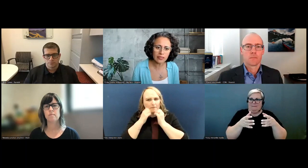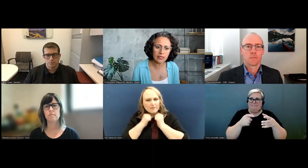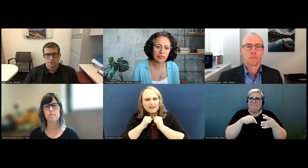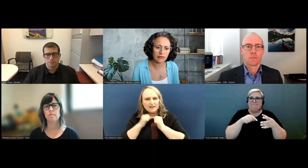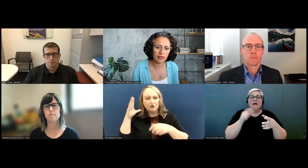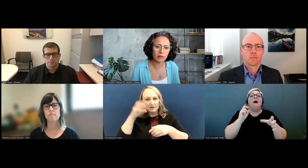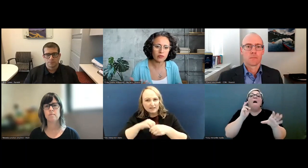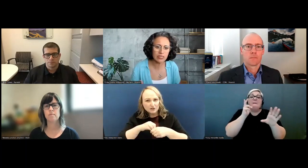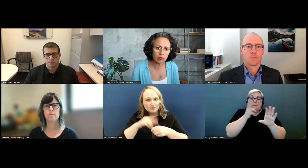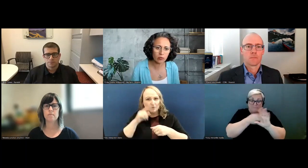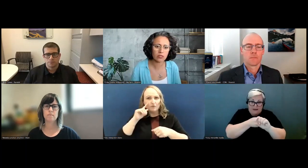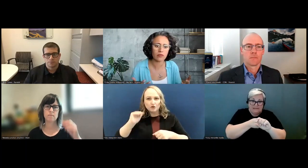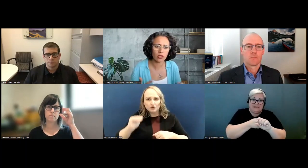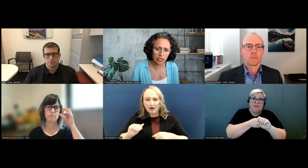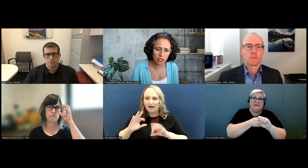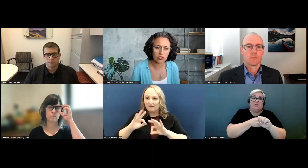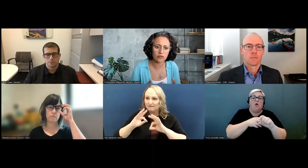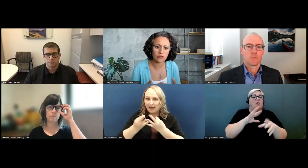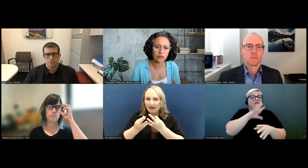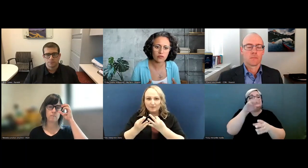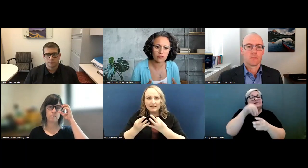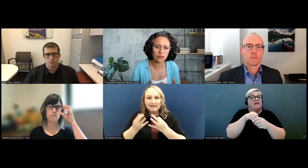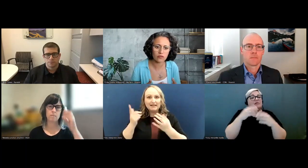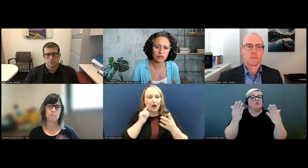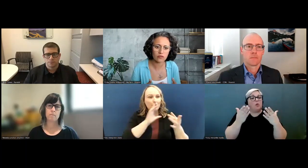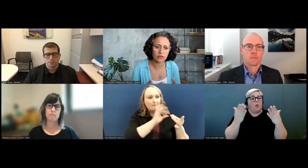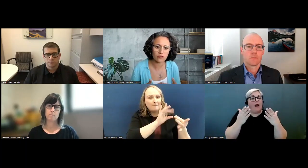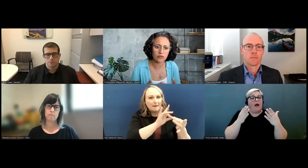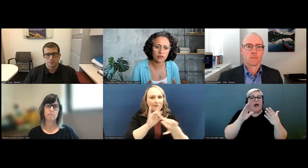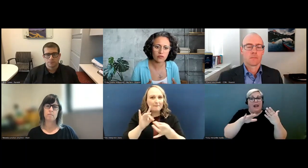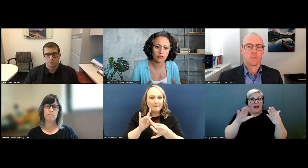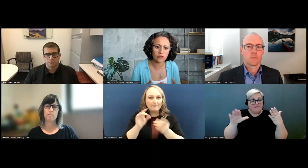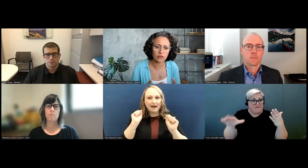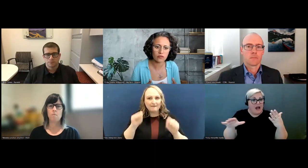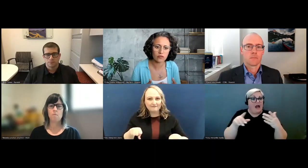the family can develop those networks and connections